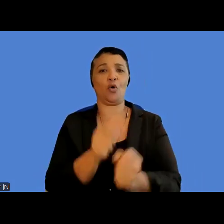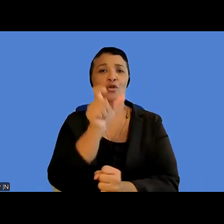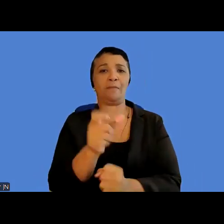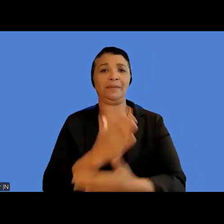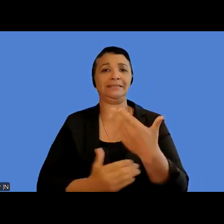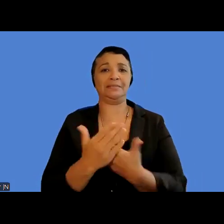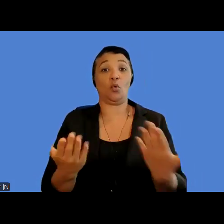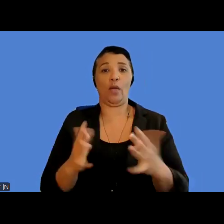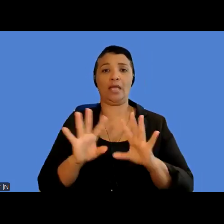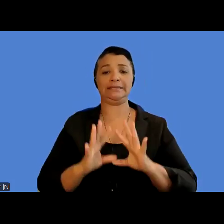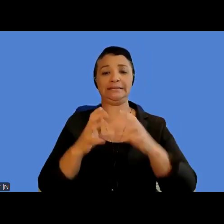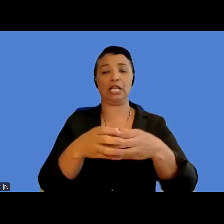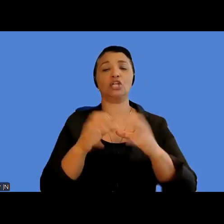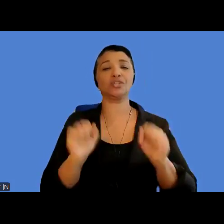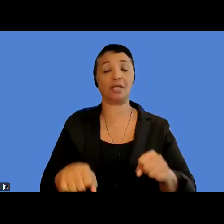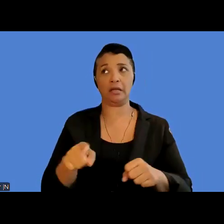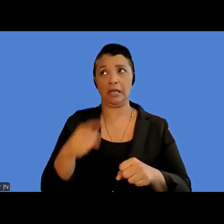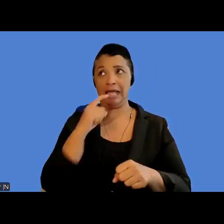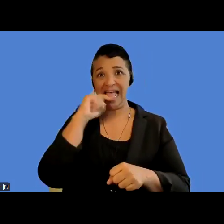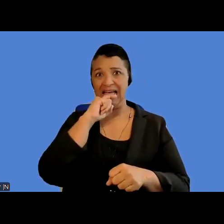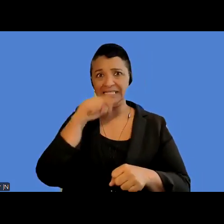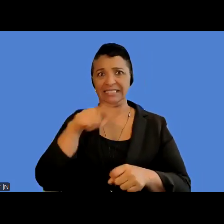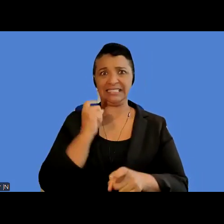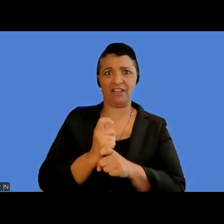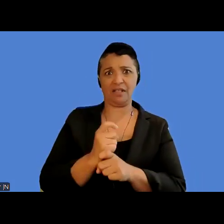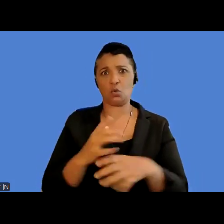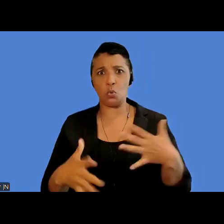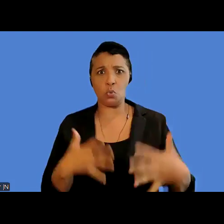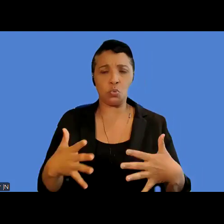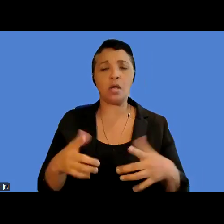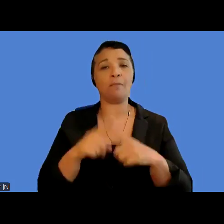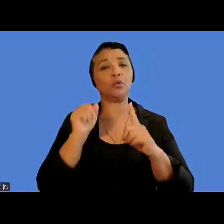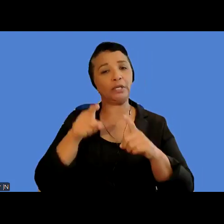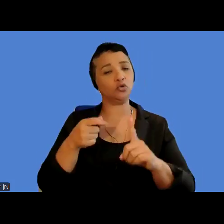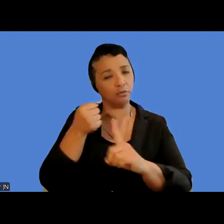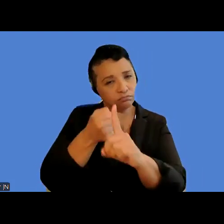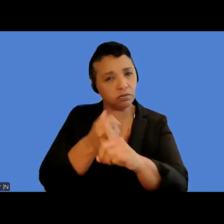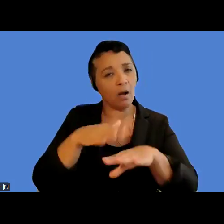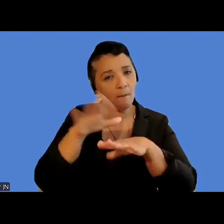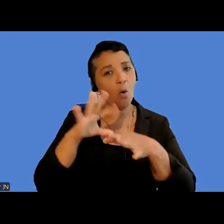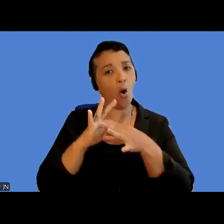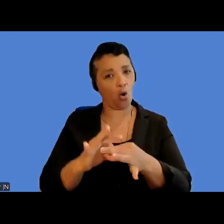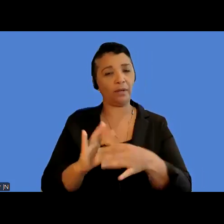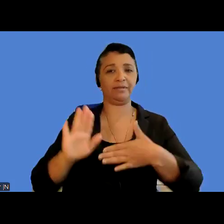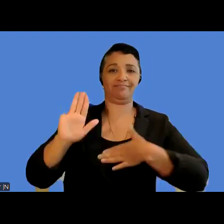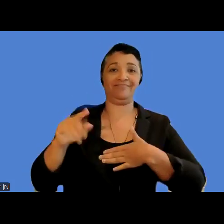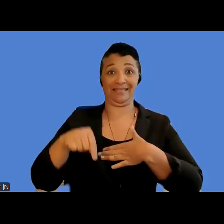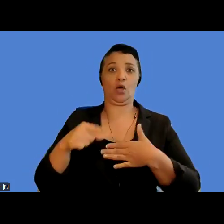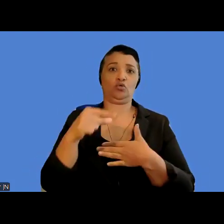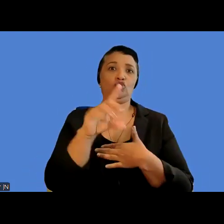their delegations, which is really difficult, but maybe we need to try to push for this commitment of governments now in the